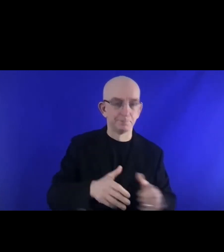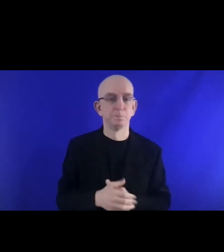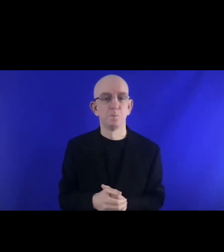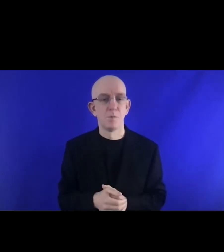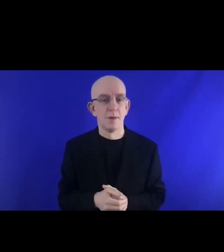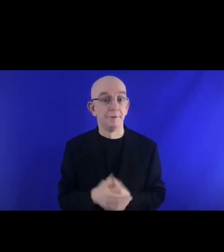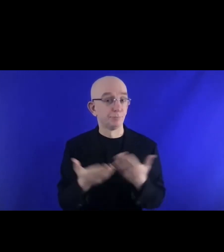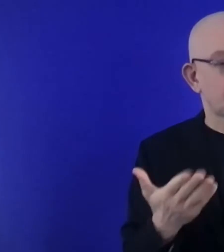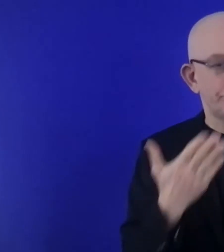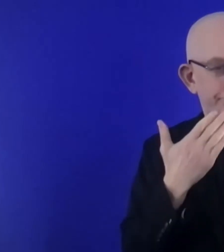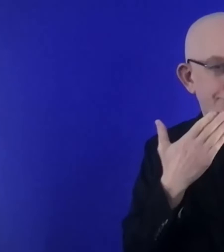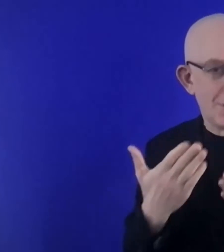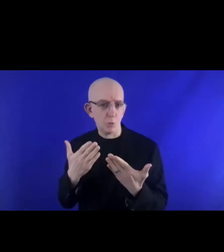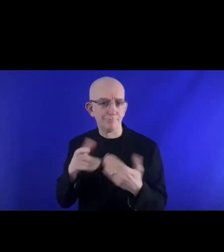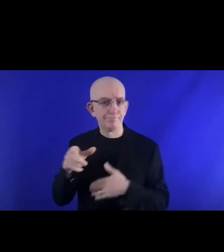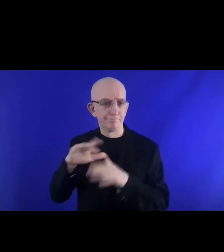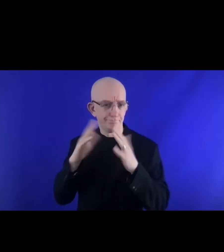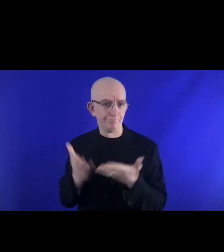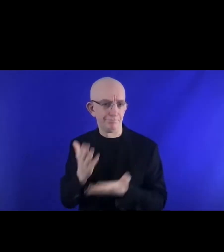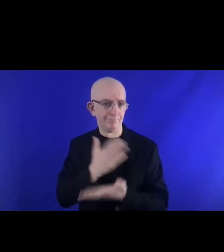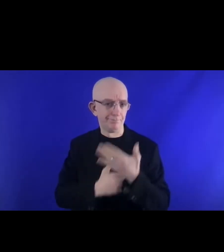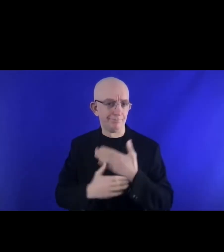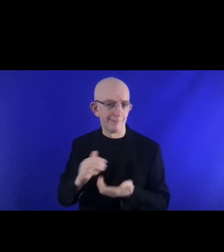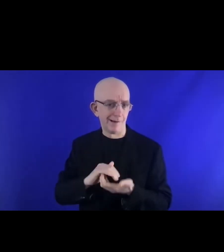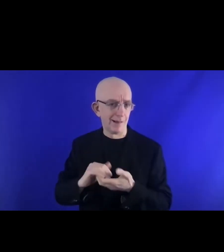us here today possible. Thank you so much.